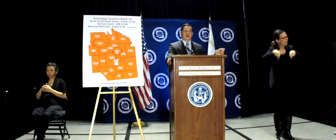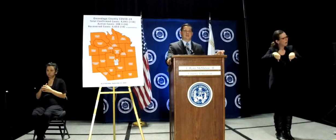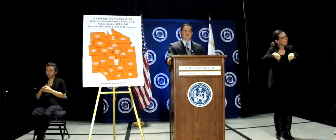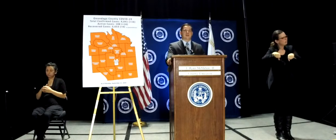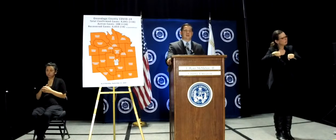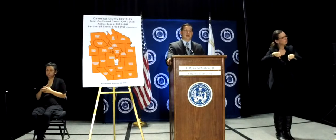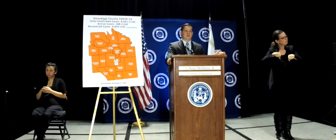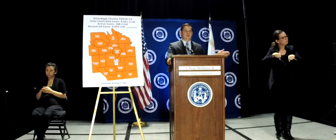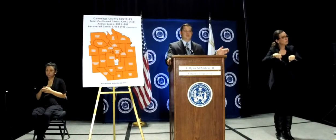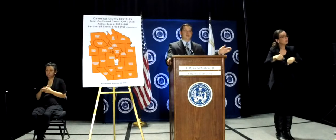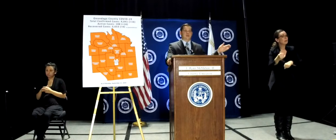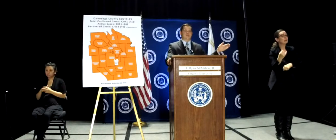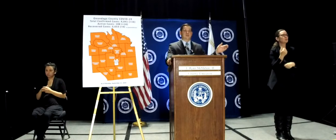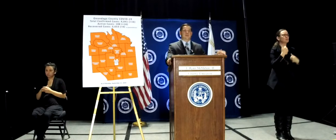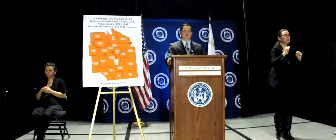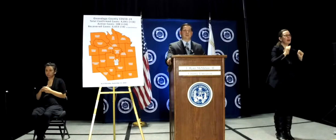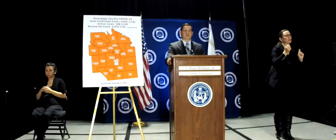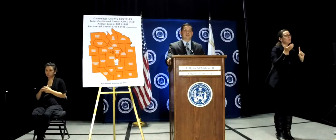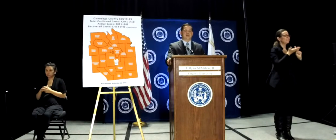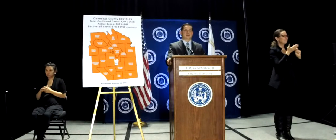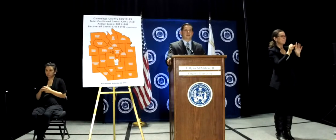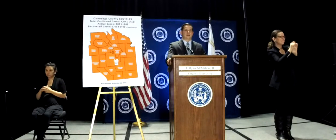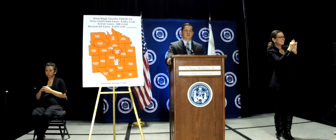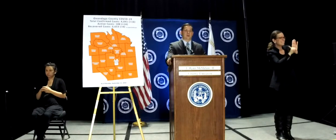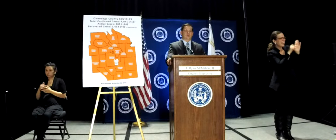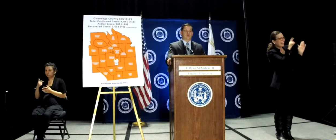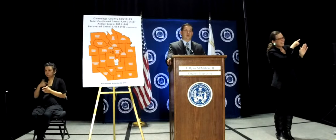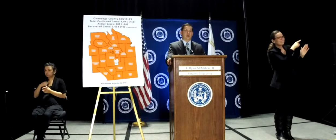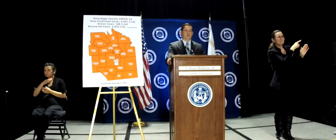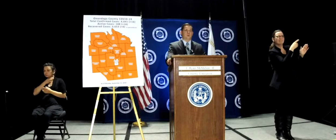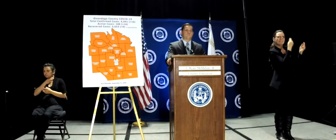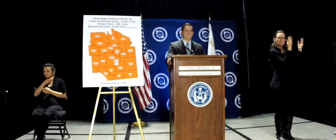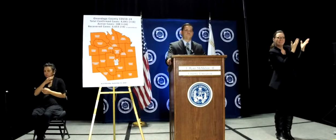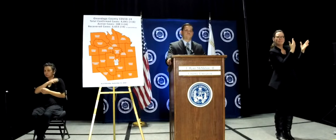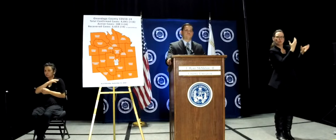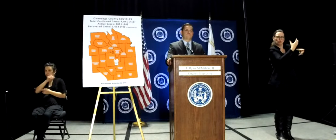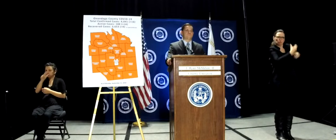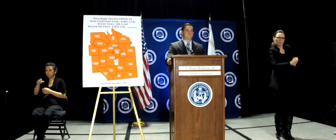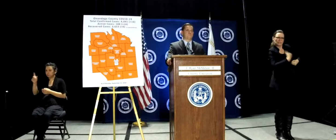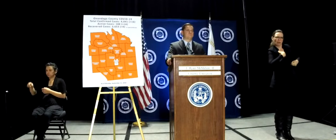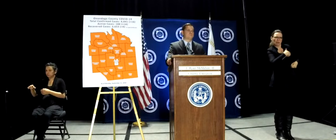way to yes, I think these are the types of steps that you can take to make a strong argument.